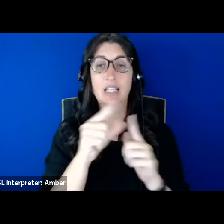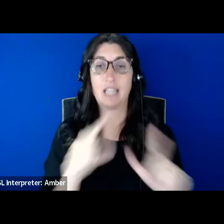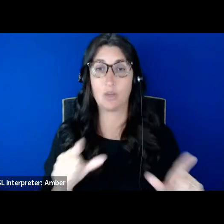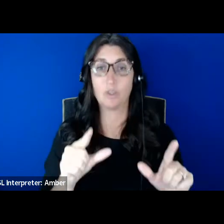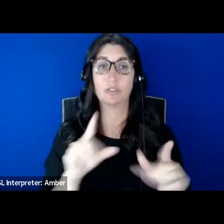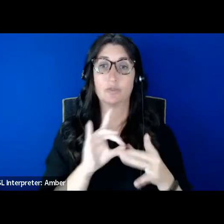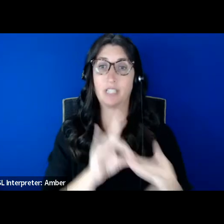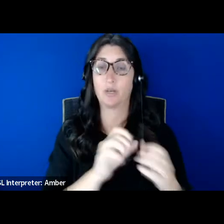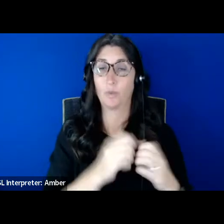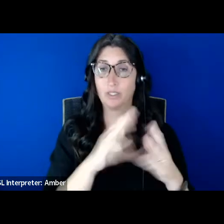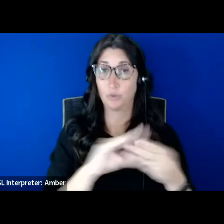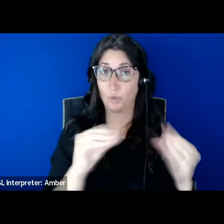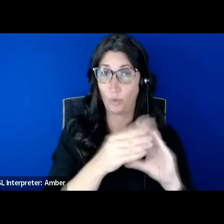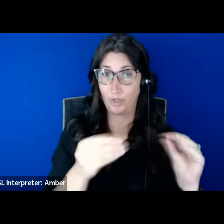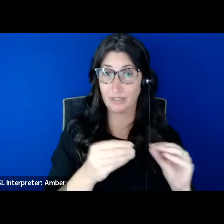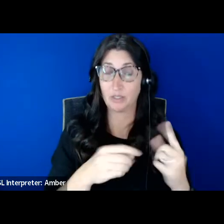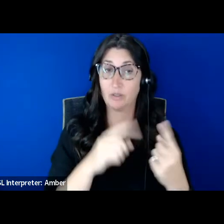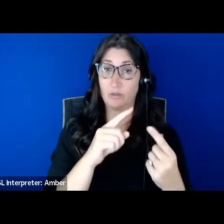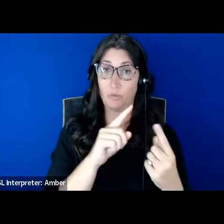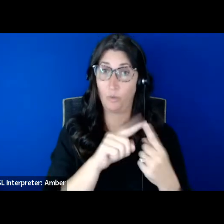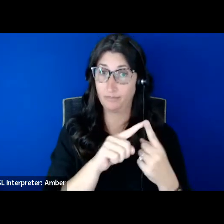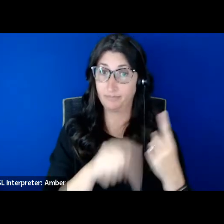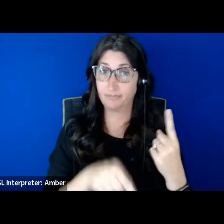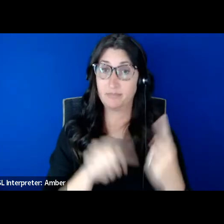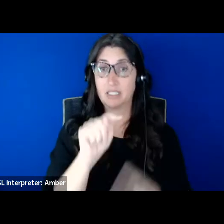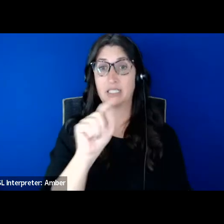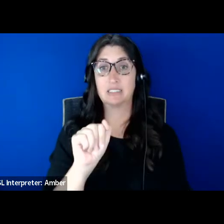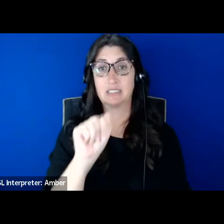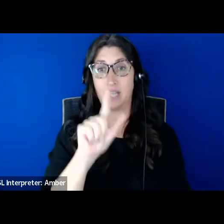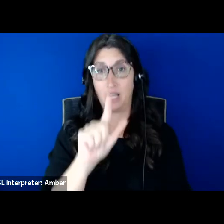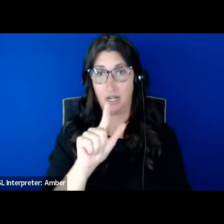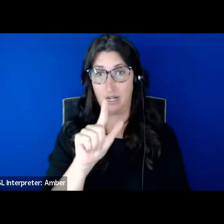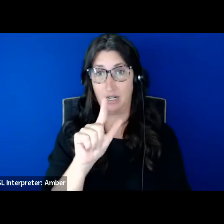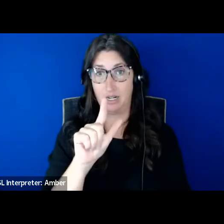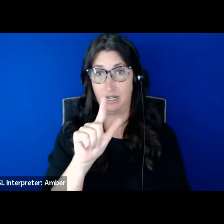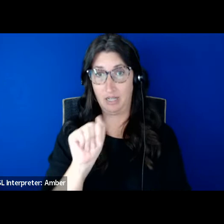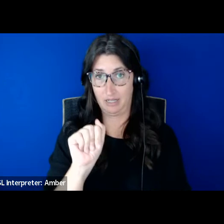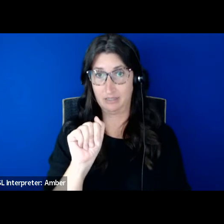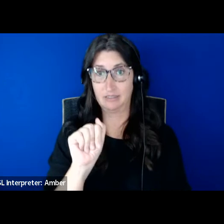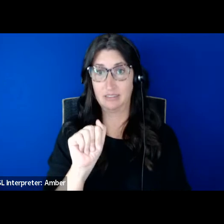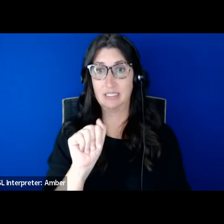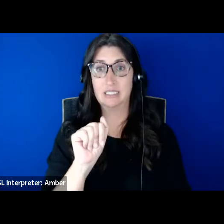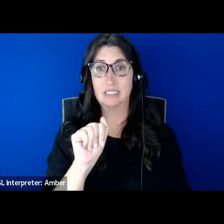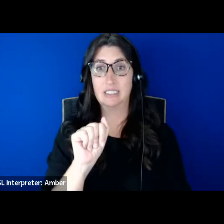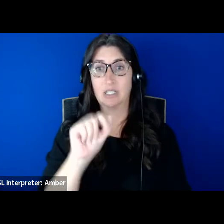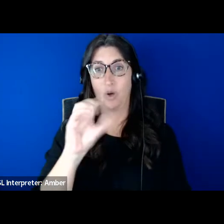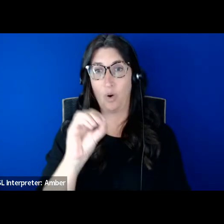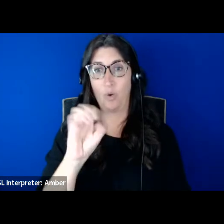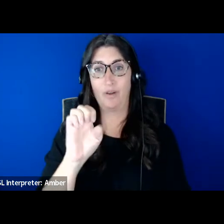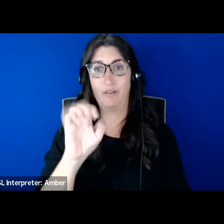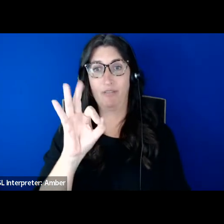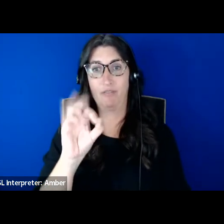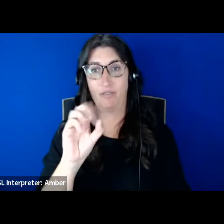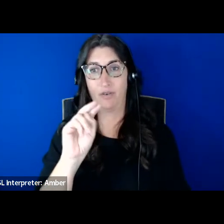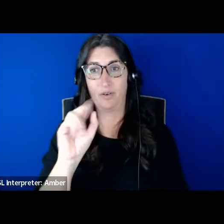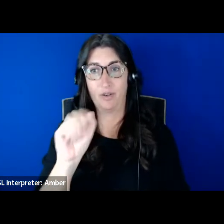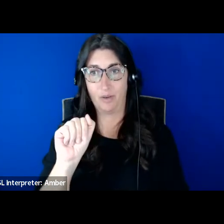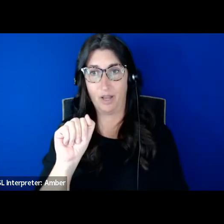stories. One is called tala o whanua, or the sacred stories of the whanua, or the